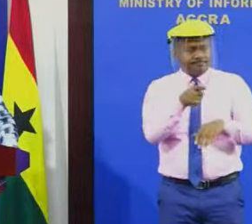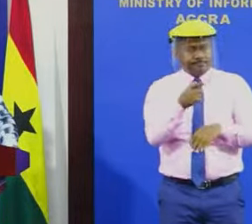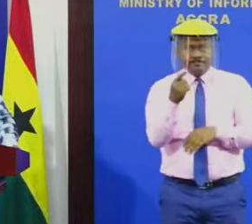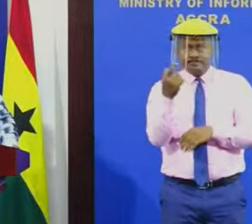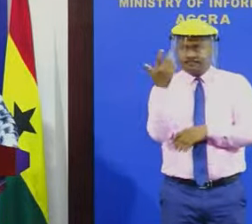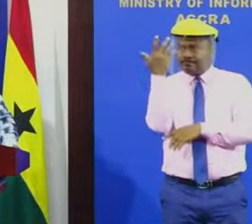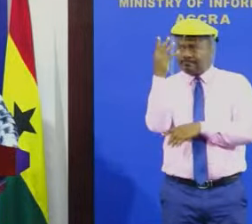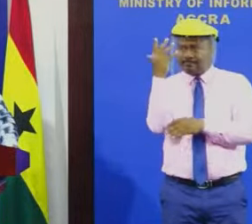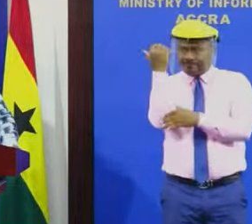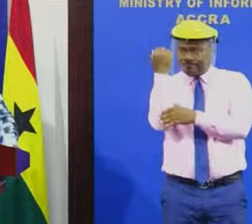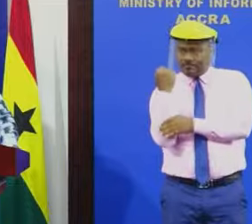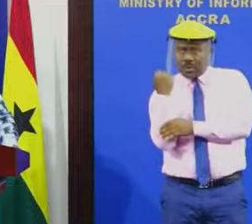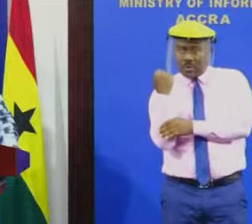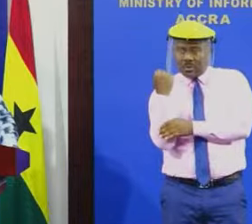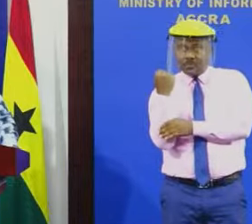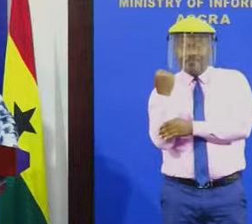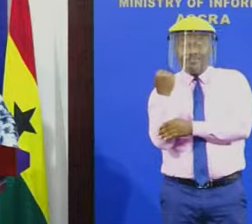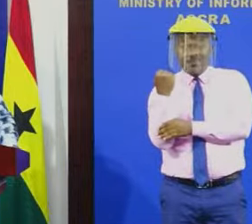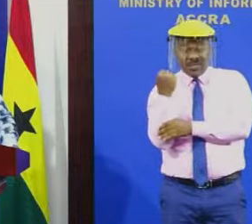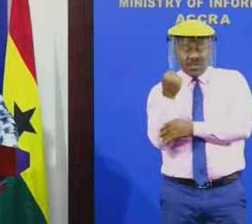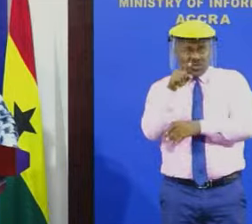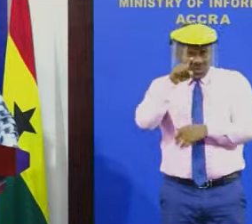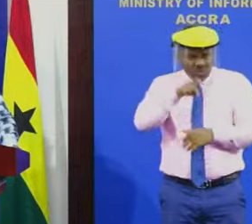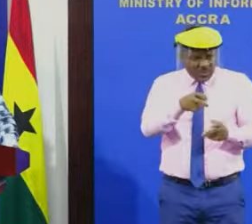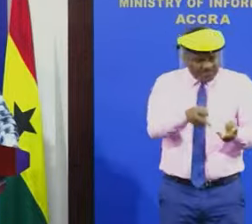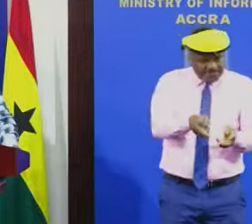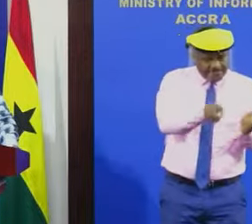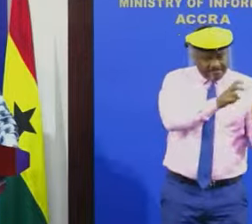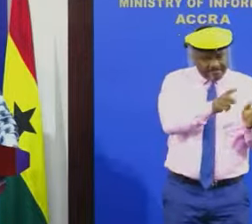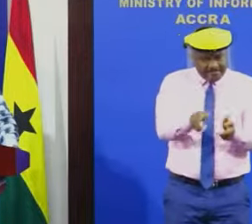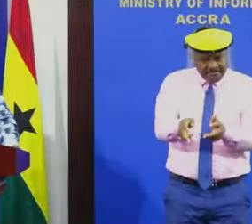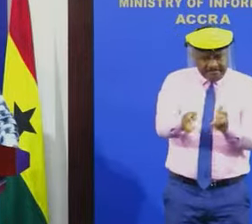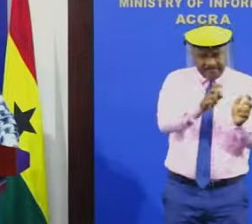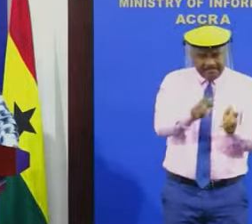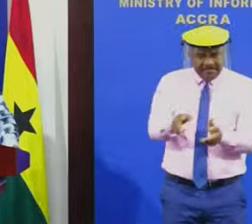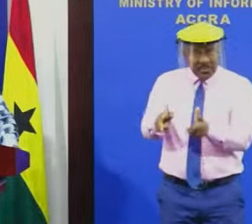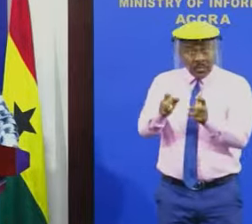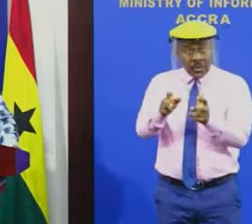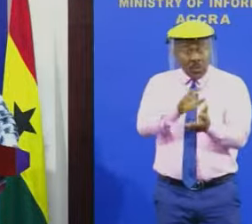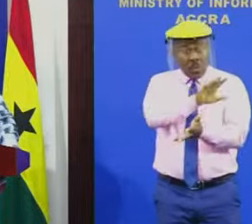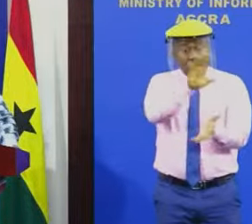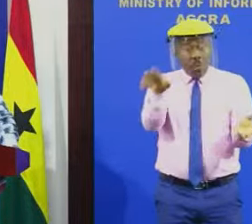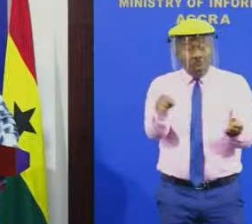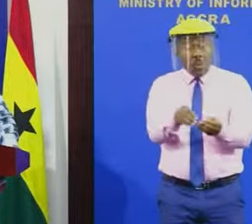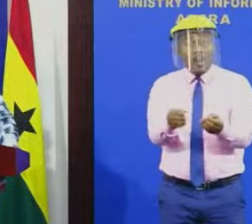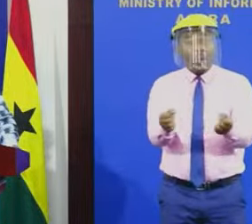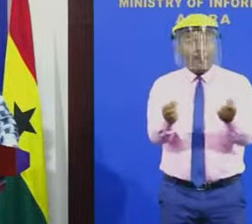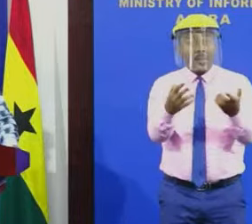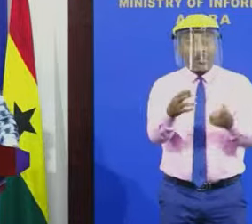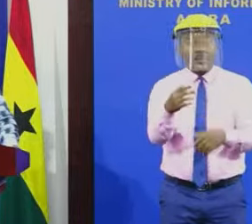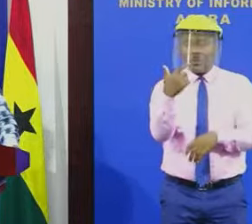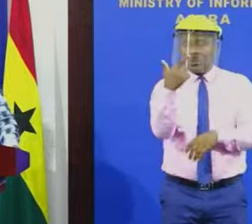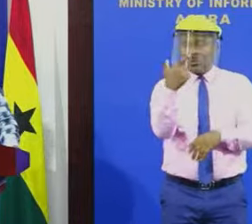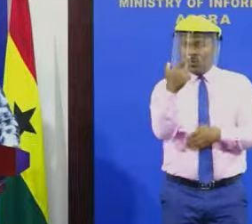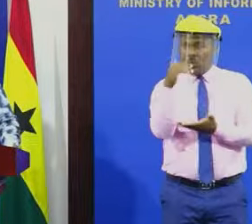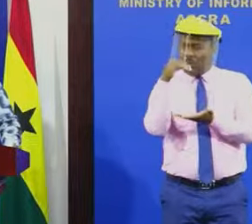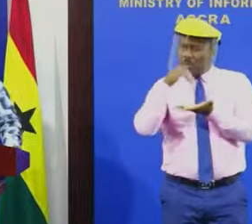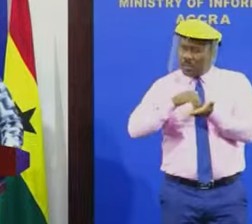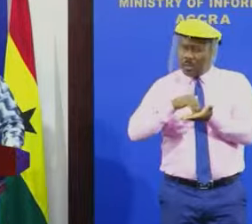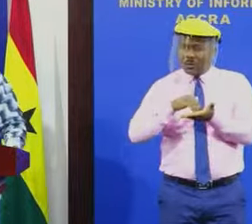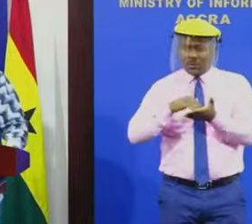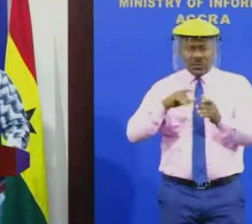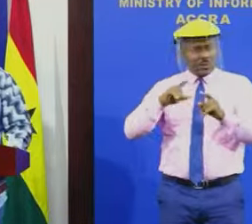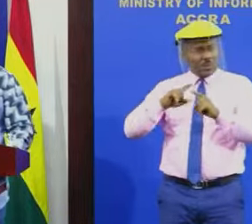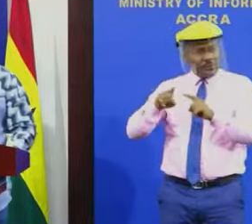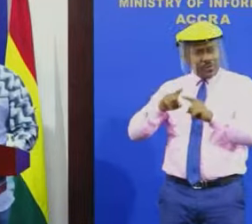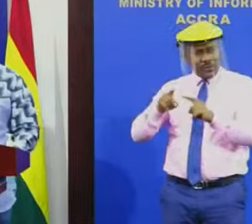stumps that I just spoke about. So in all, about 21,000 tree stumps from various